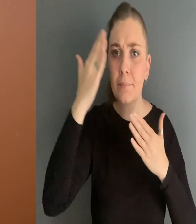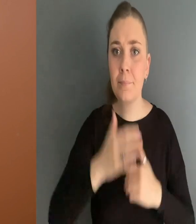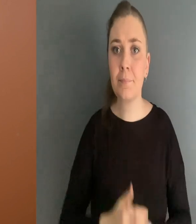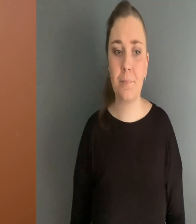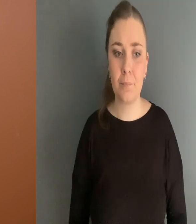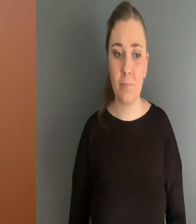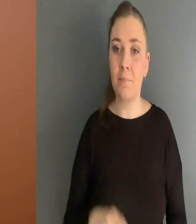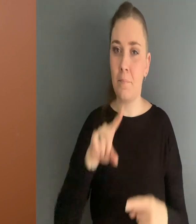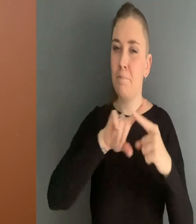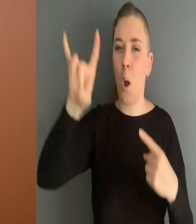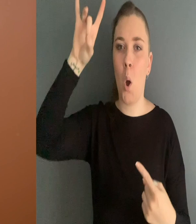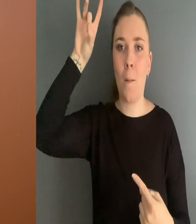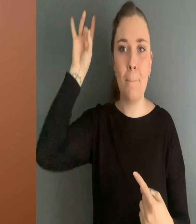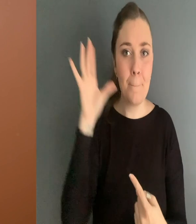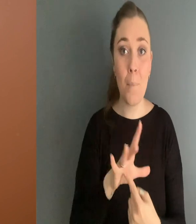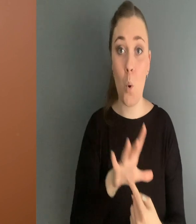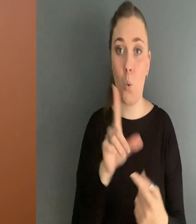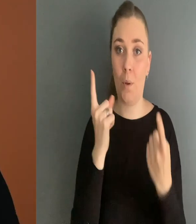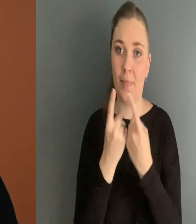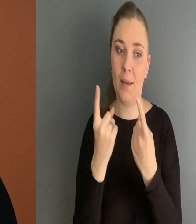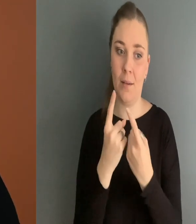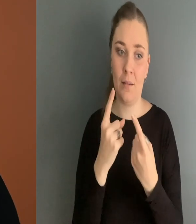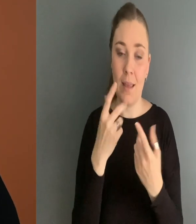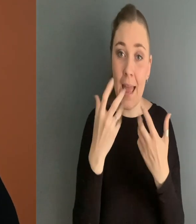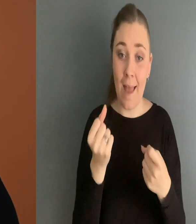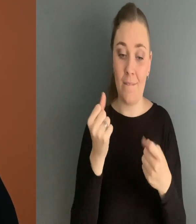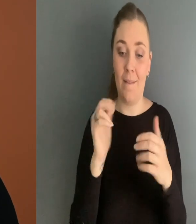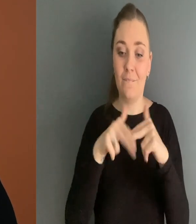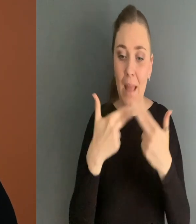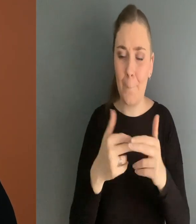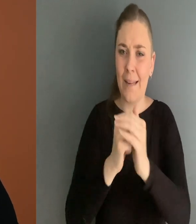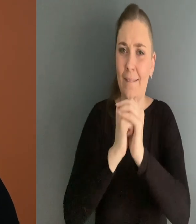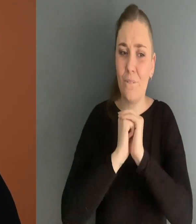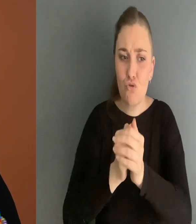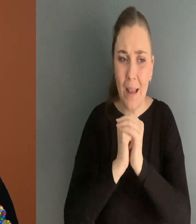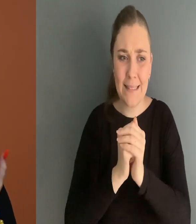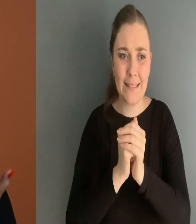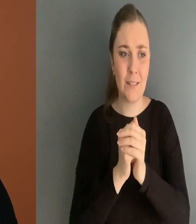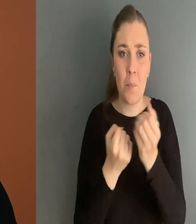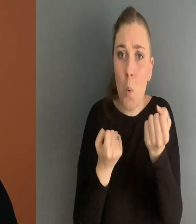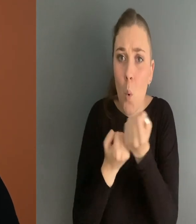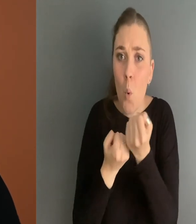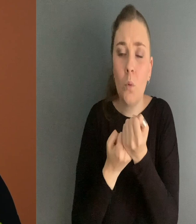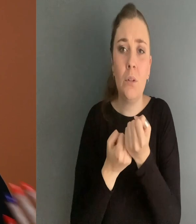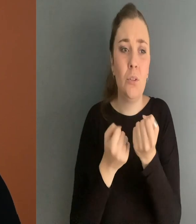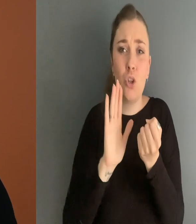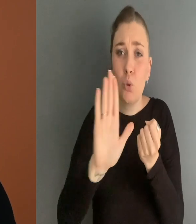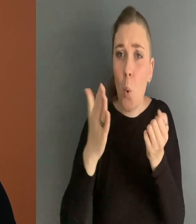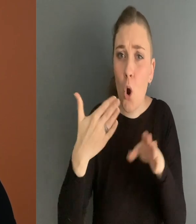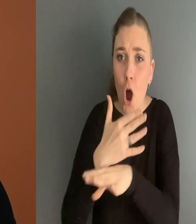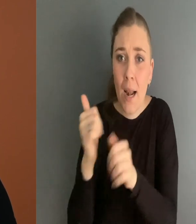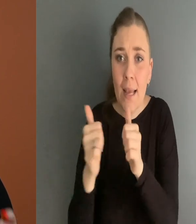That's the most important thing. Have family, friends, support your